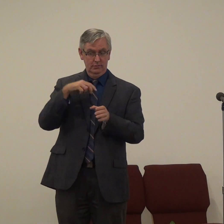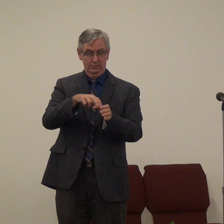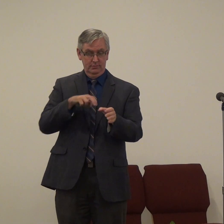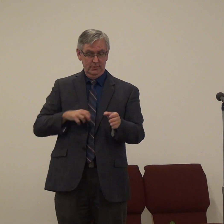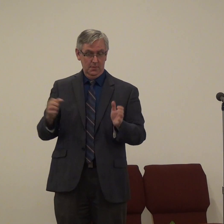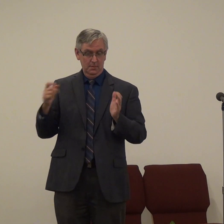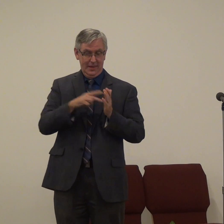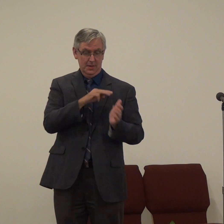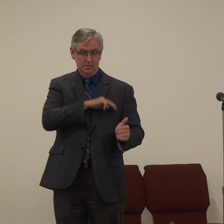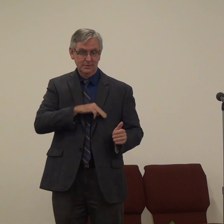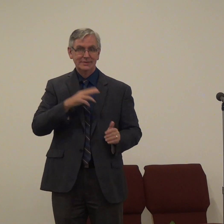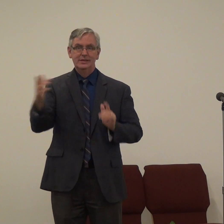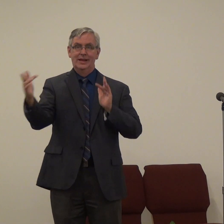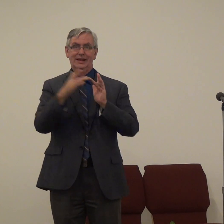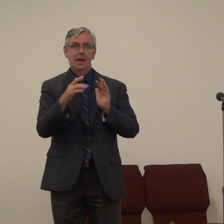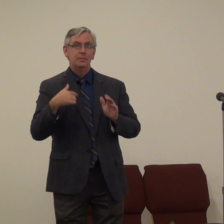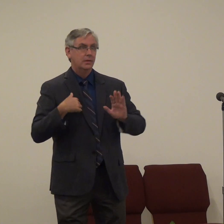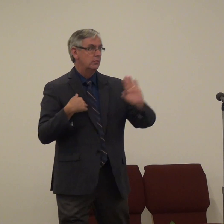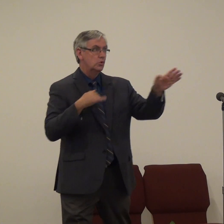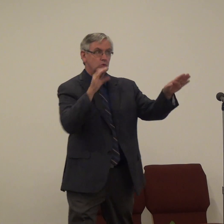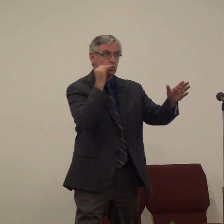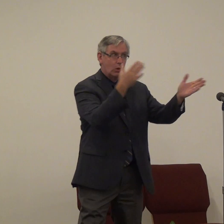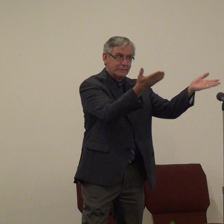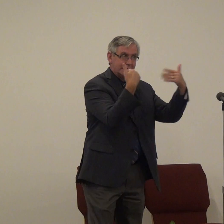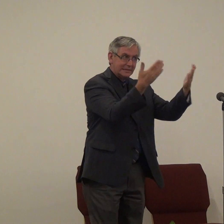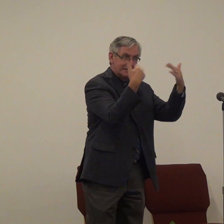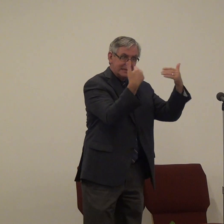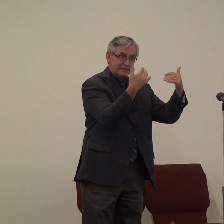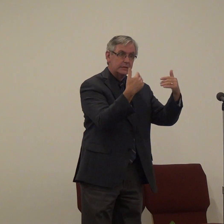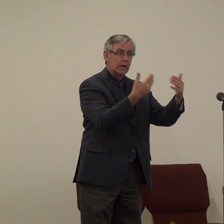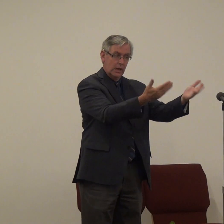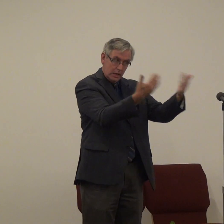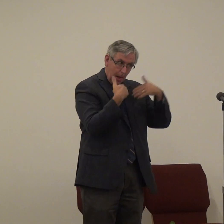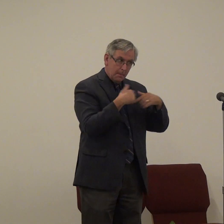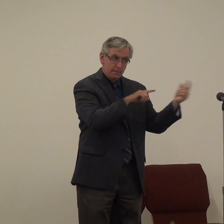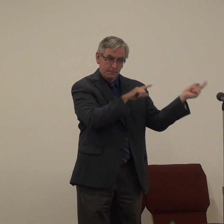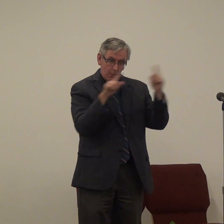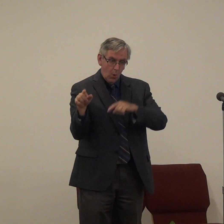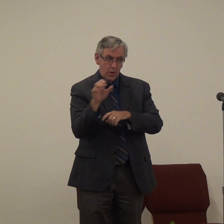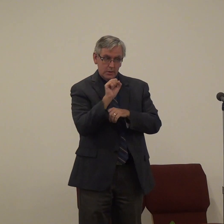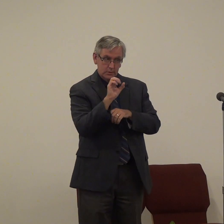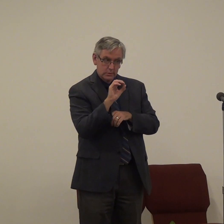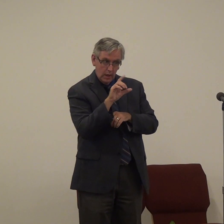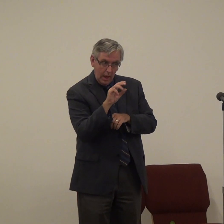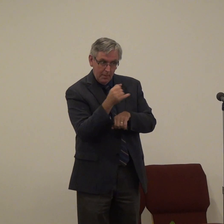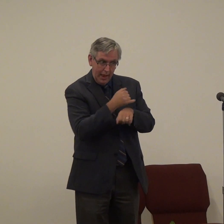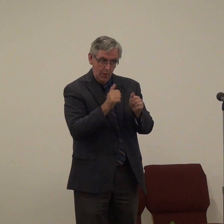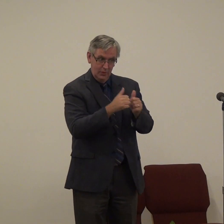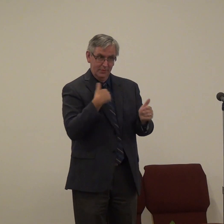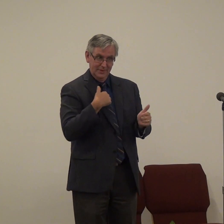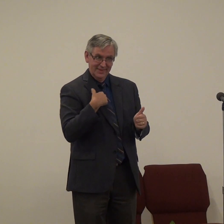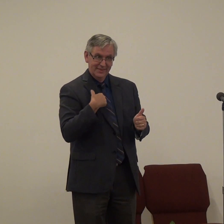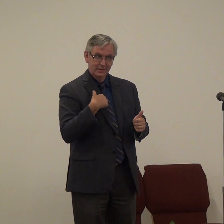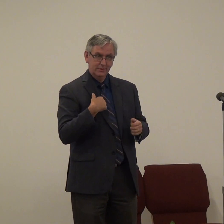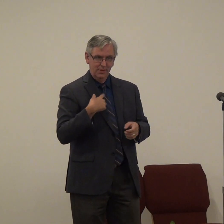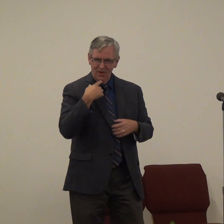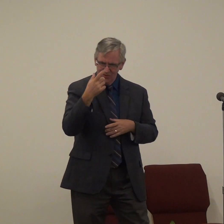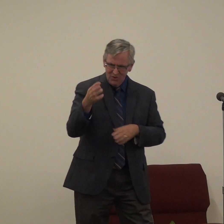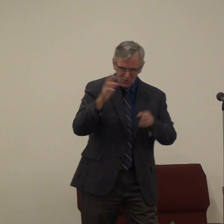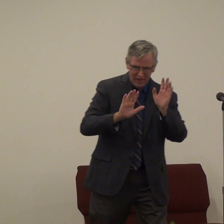After Robert heard that I resigned the pastorate to become a missionary, he called me and said, John, I want you to come over to the Solomon Islands with me.